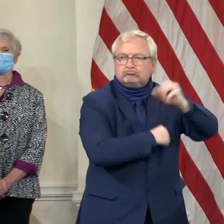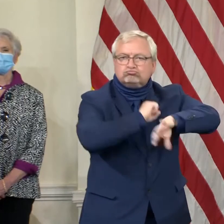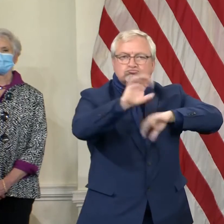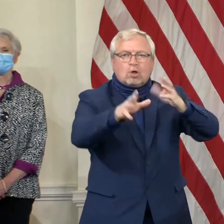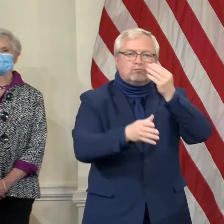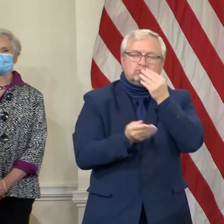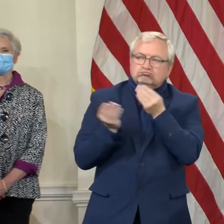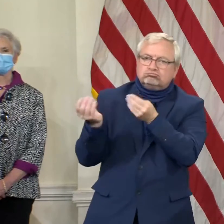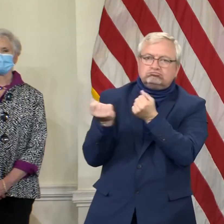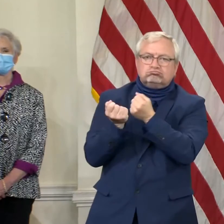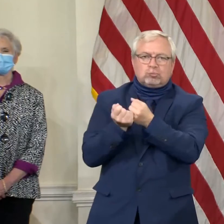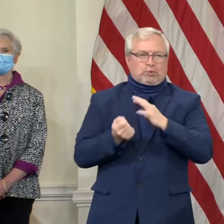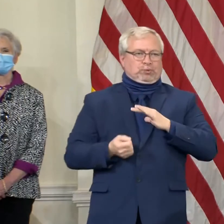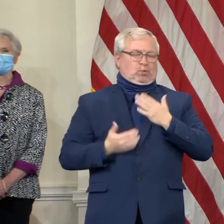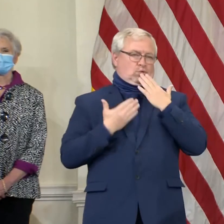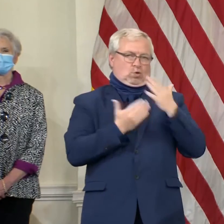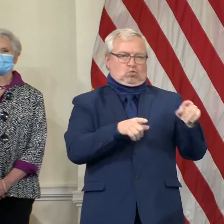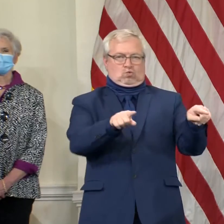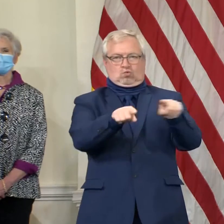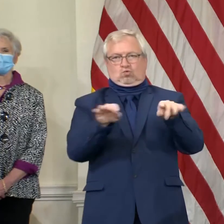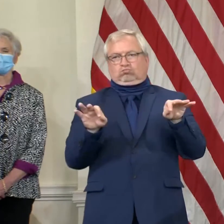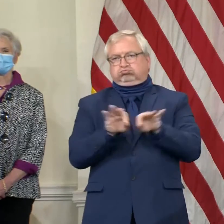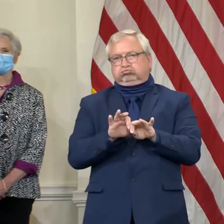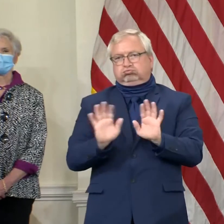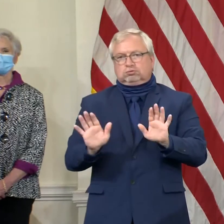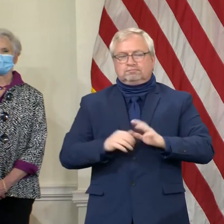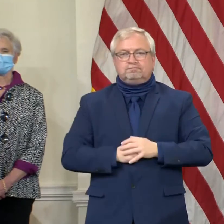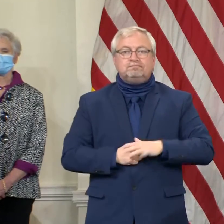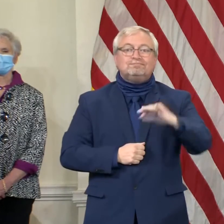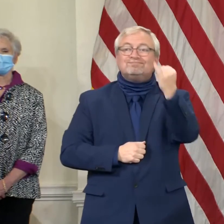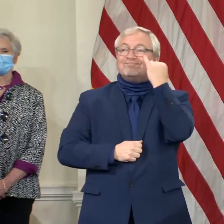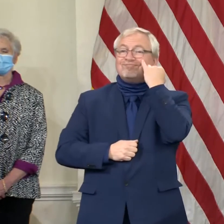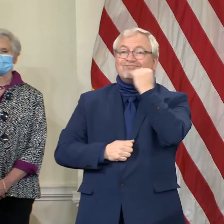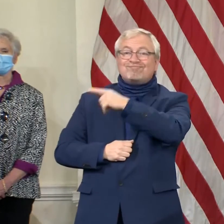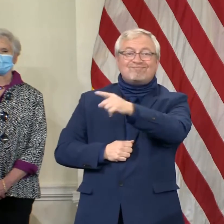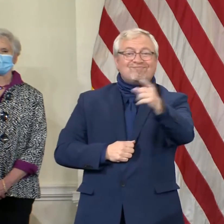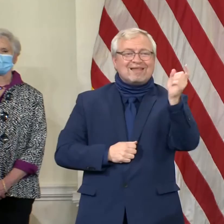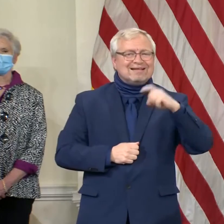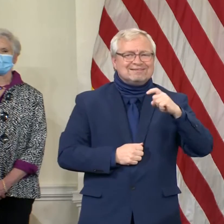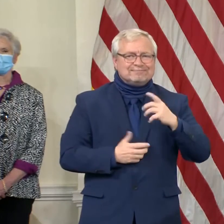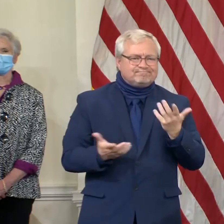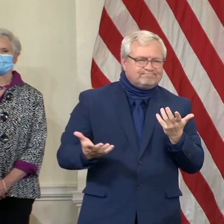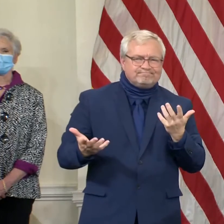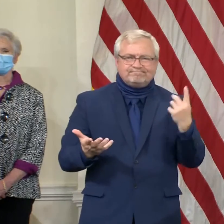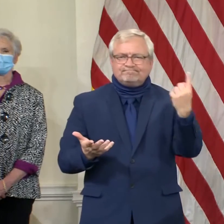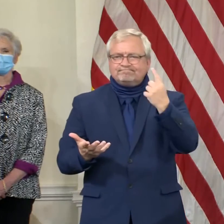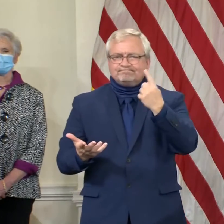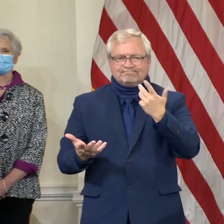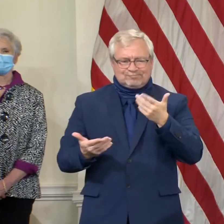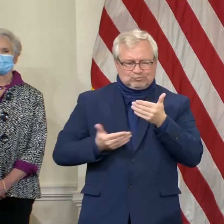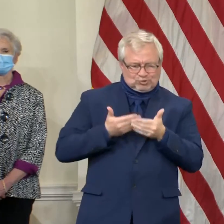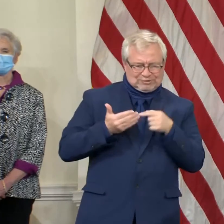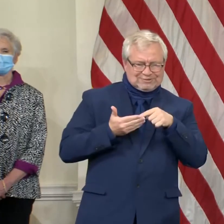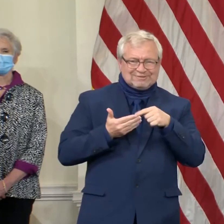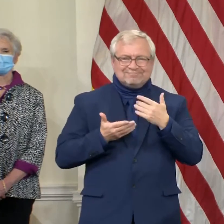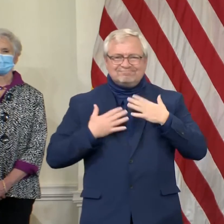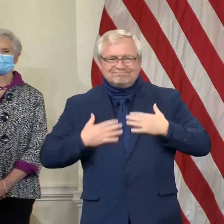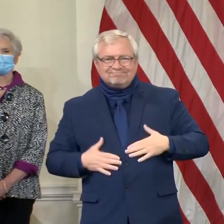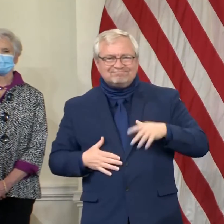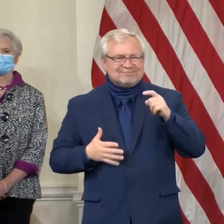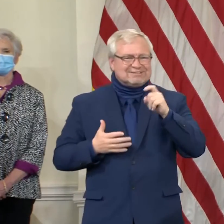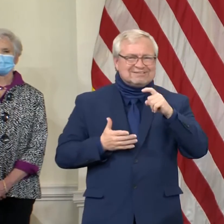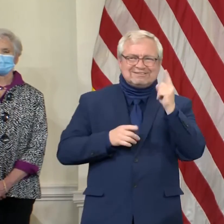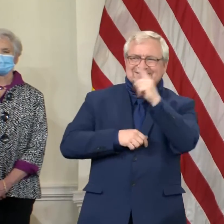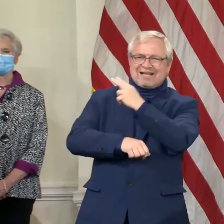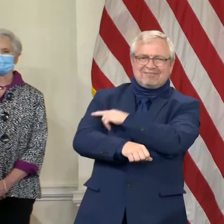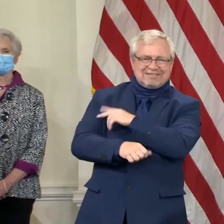end, hospitals are the right place for you if you need to go for care. They have taken the necessary steps to